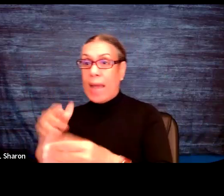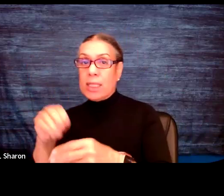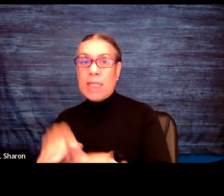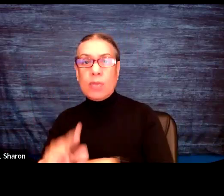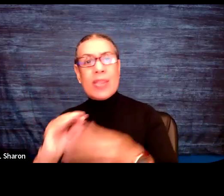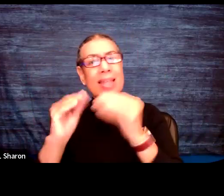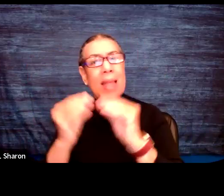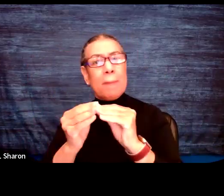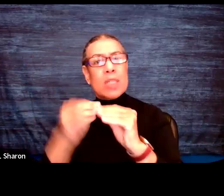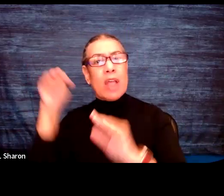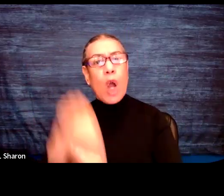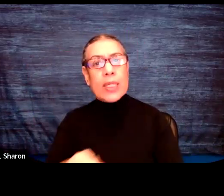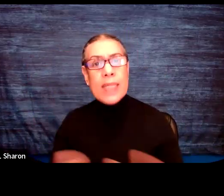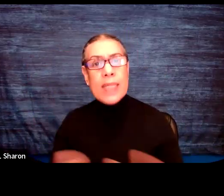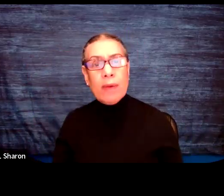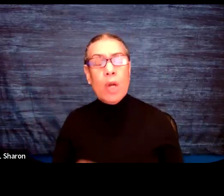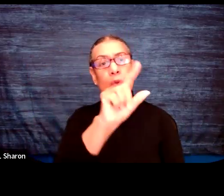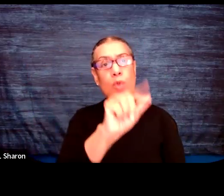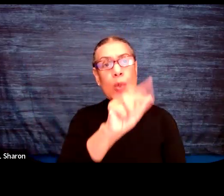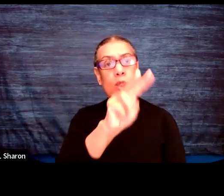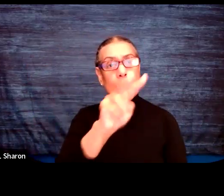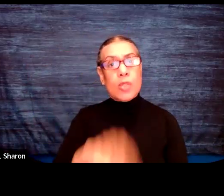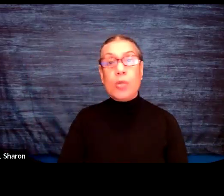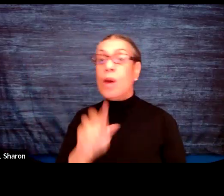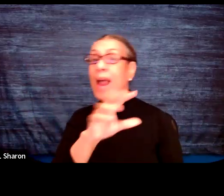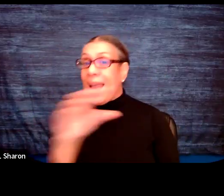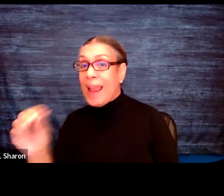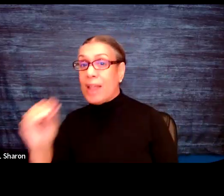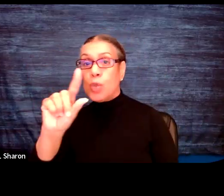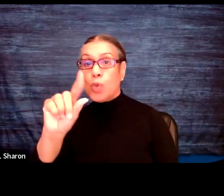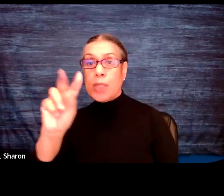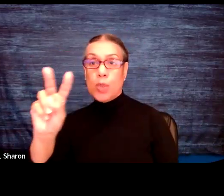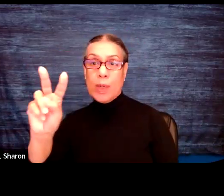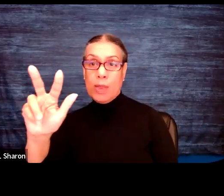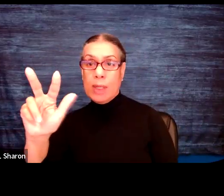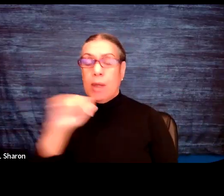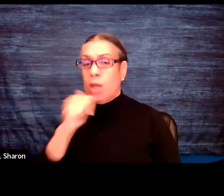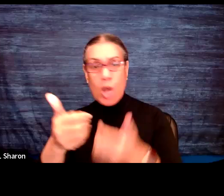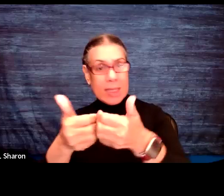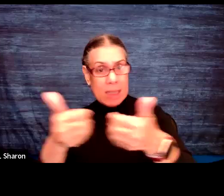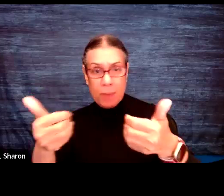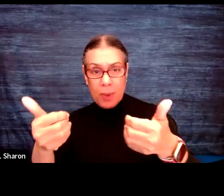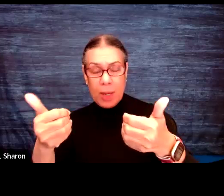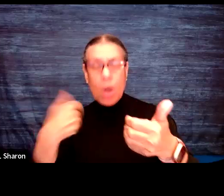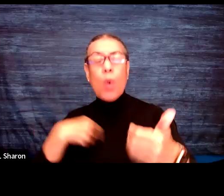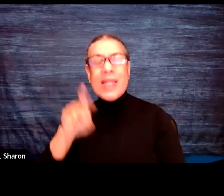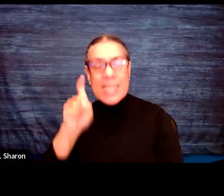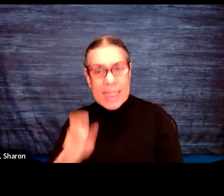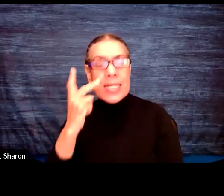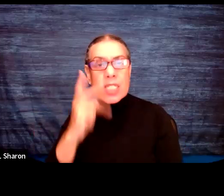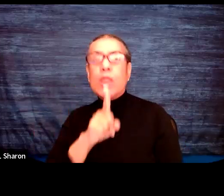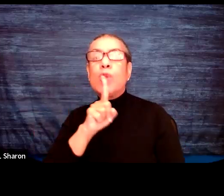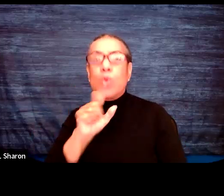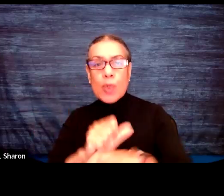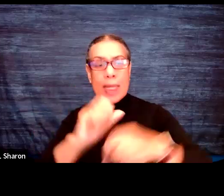drop from both 2022 and 2023. And without separating these categories, we need to see true